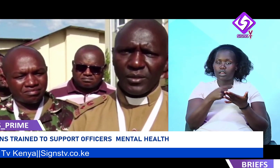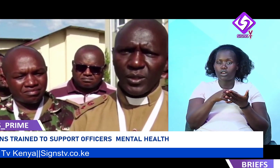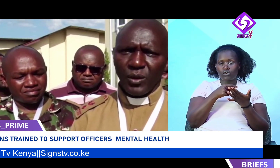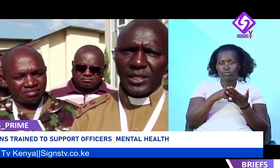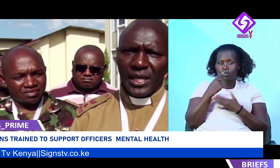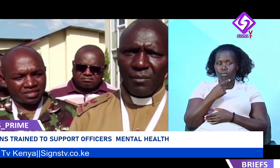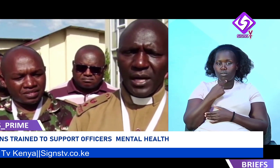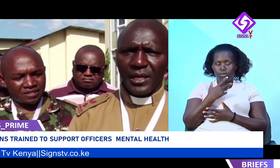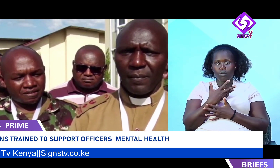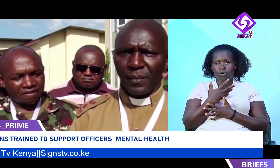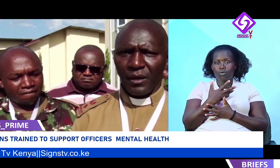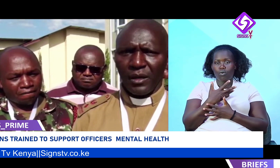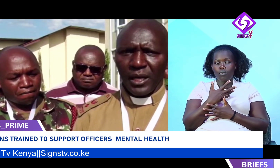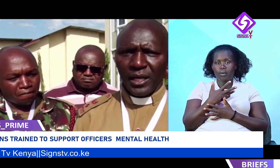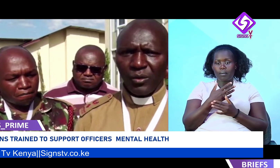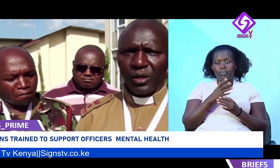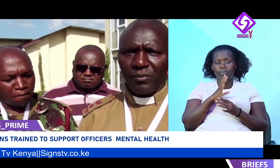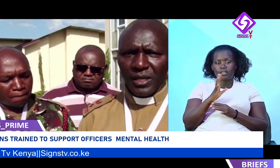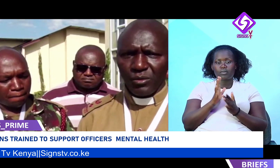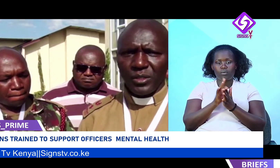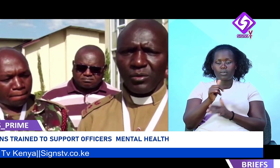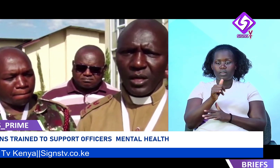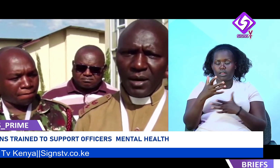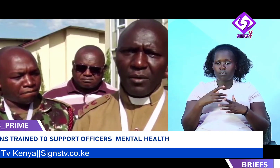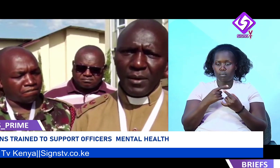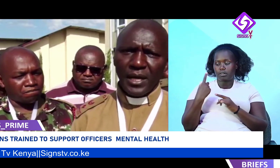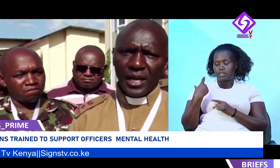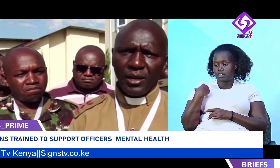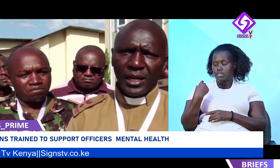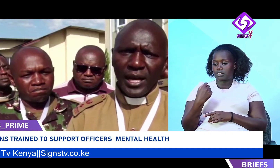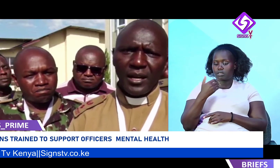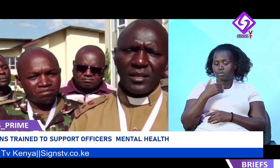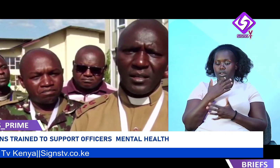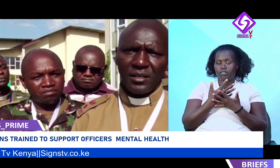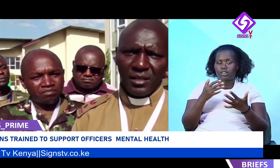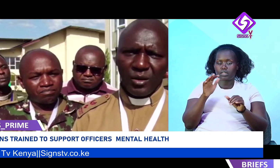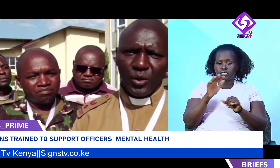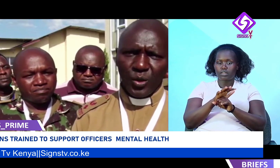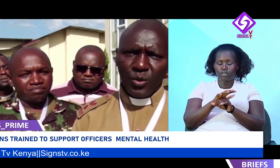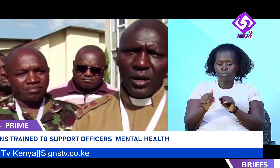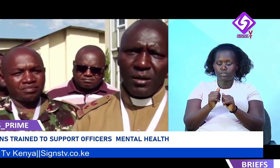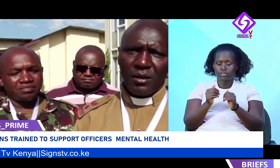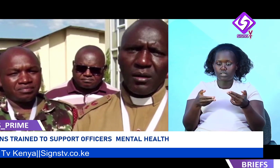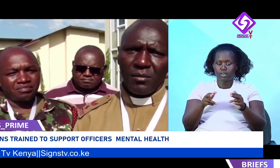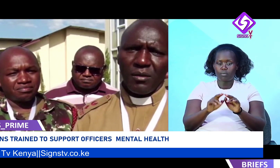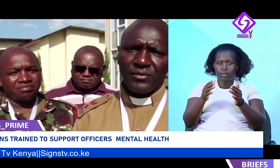wetu kwa ajili ya amani, lakini kwa hivi majuzi kuna mambo mengi yanayoendelea kuinua